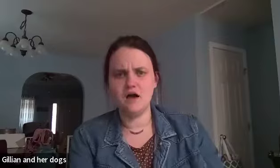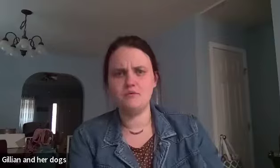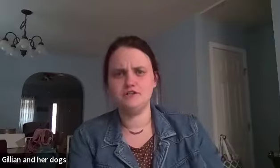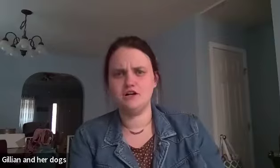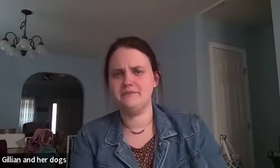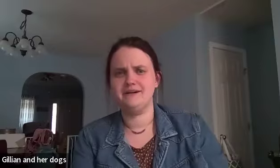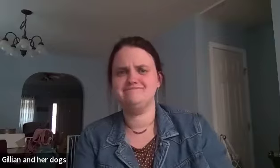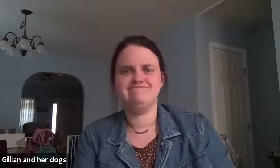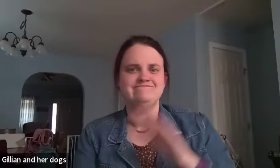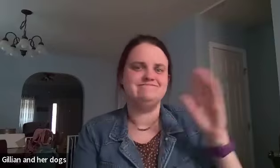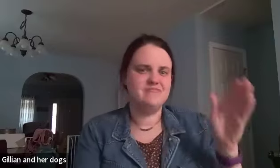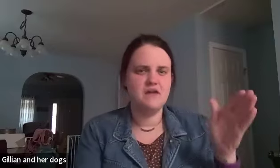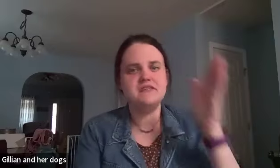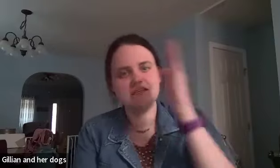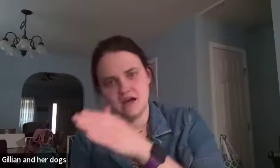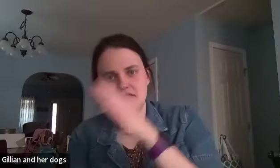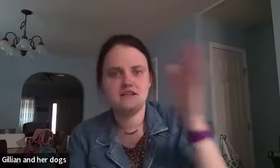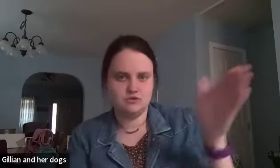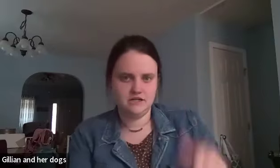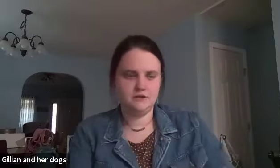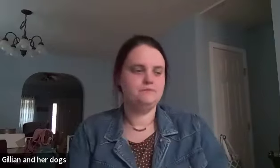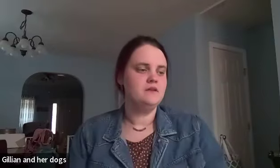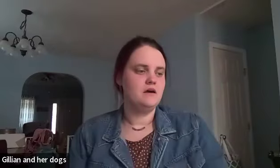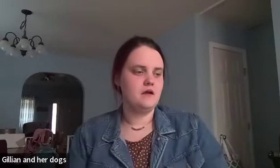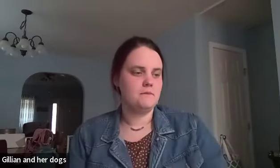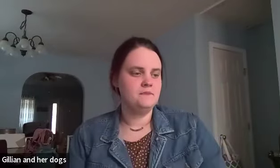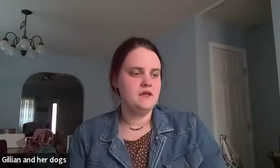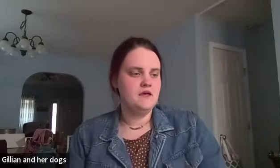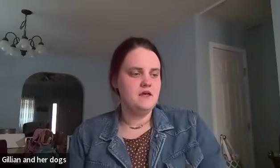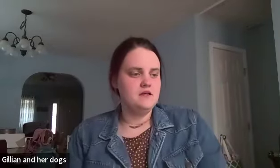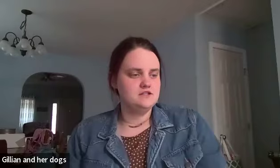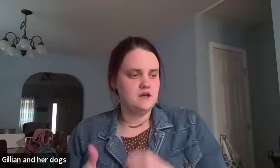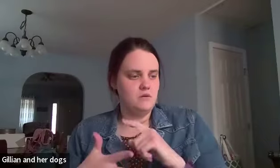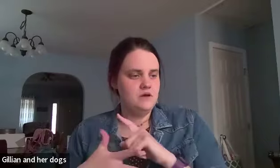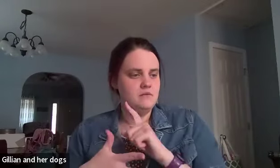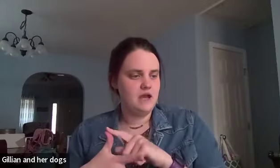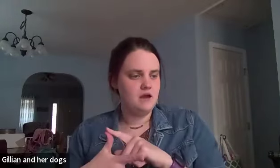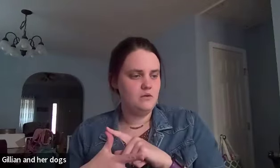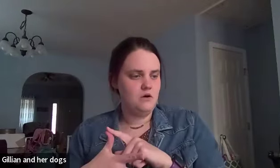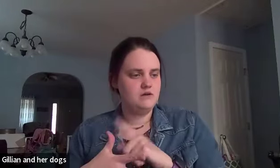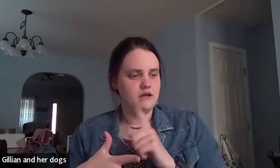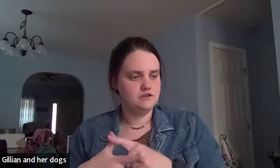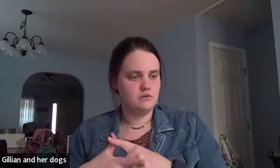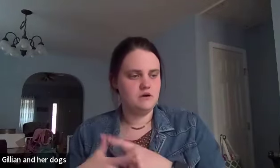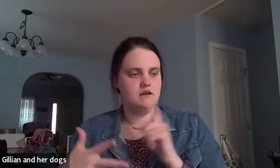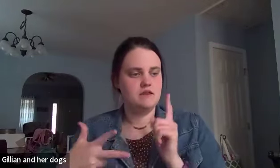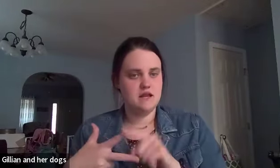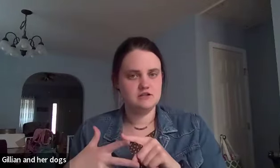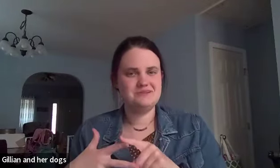lot when you're talking about not this, not that sort of deal. Okay. So we had our want, we had our don't want. The next one